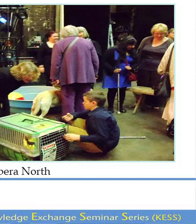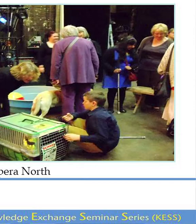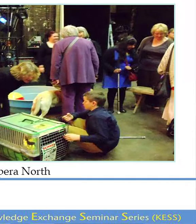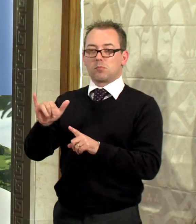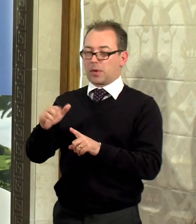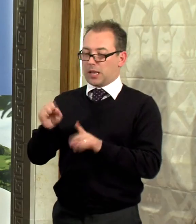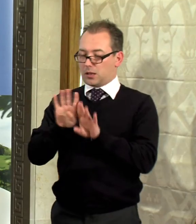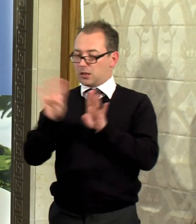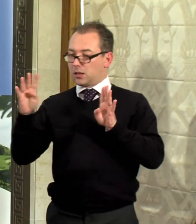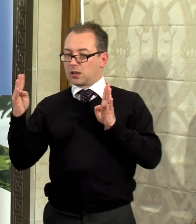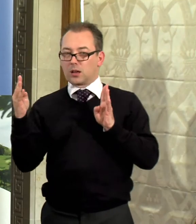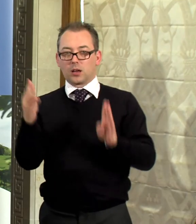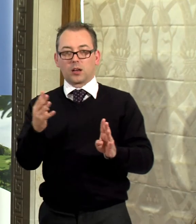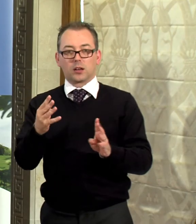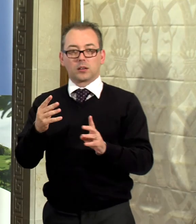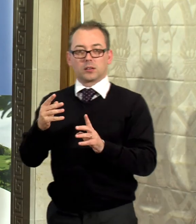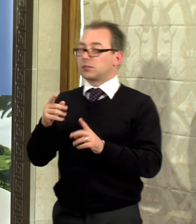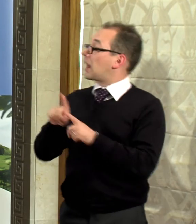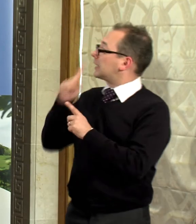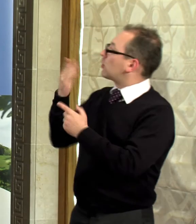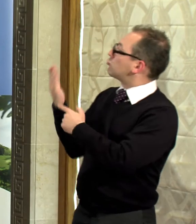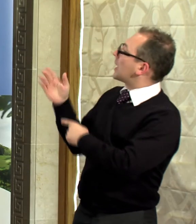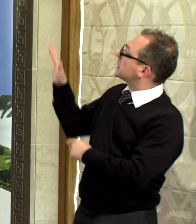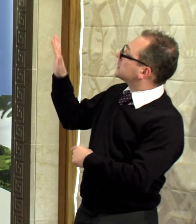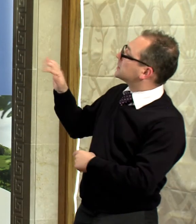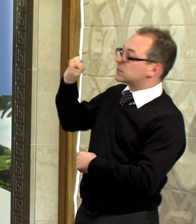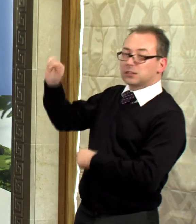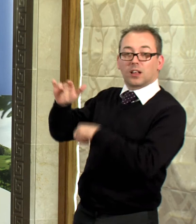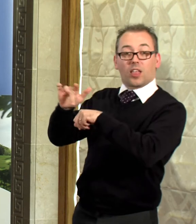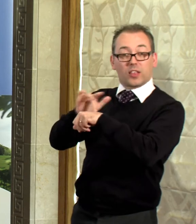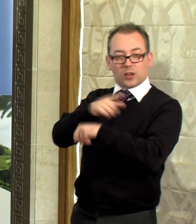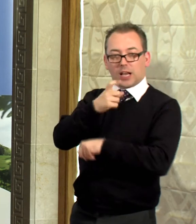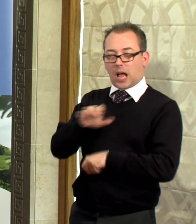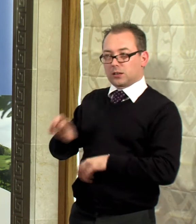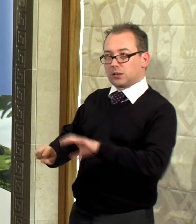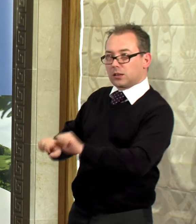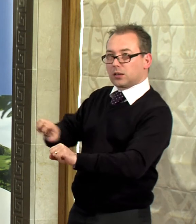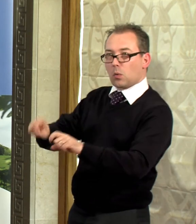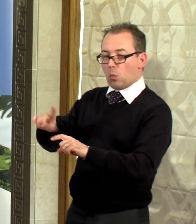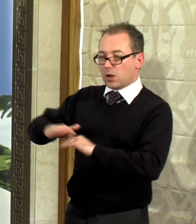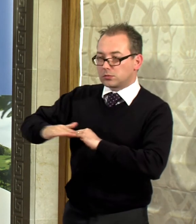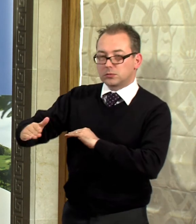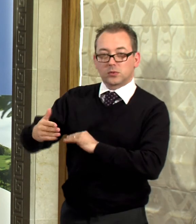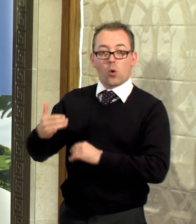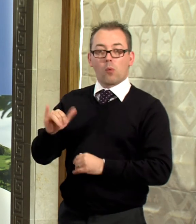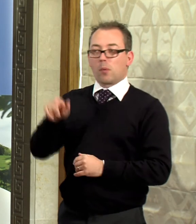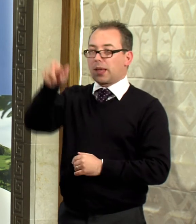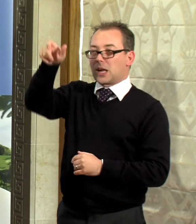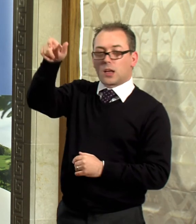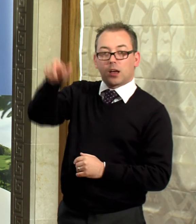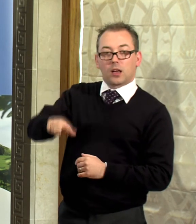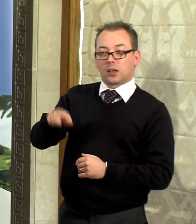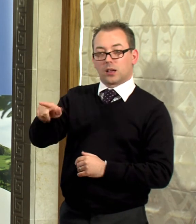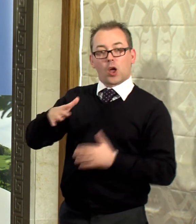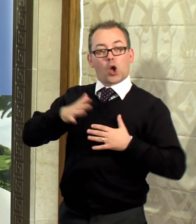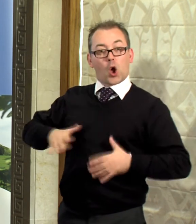as props, as shown in the right-hand photo, or maybe even to touch a member of the cast in